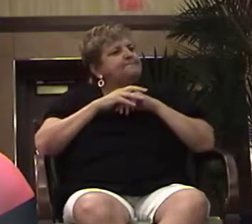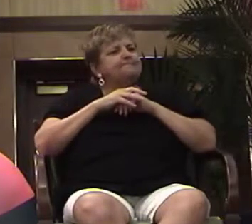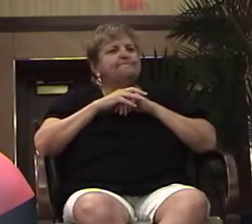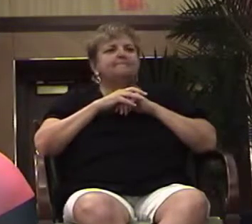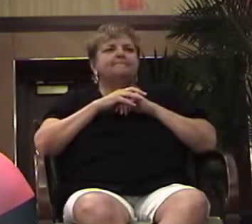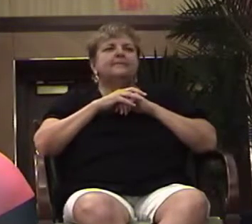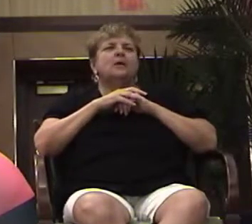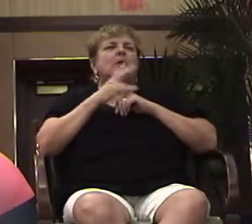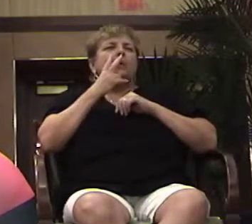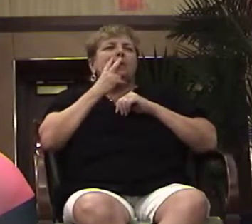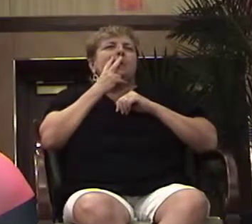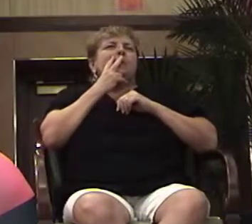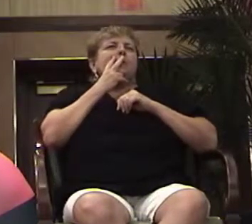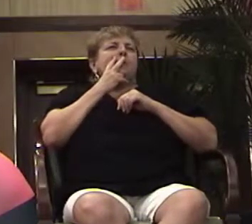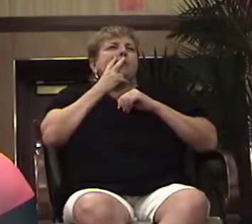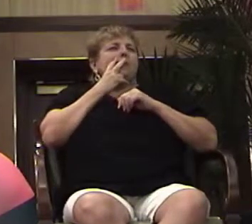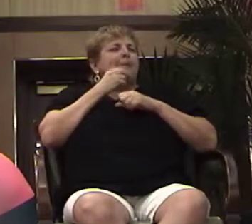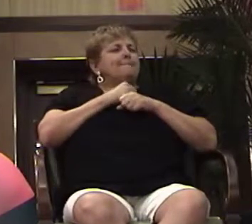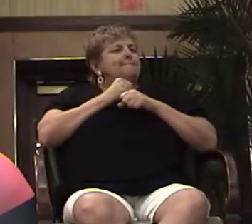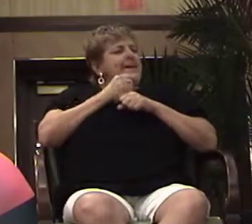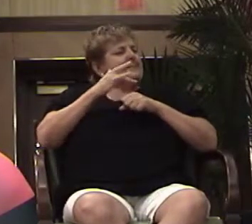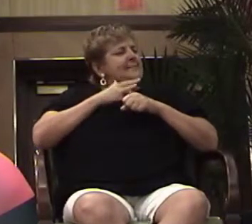this makes me so warm inside.